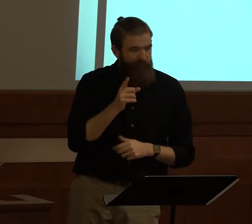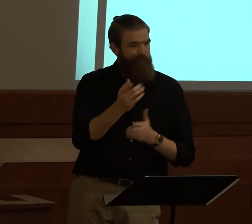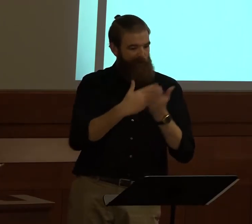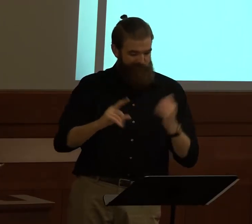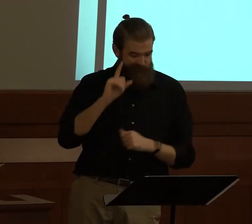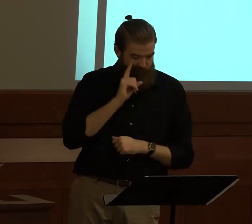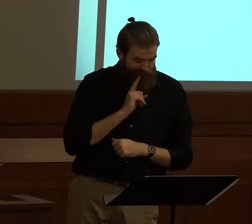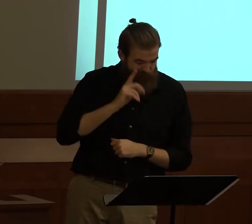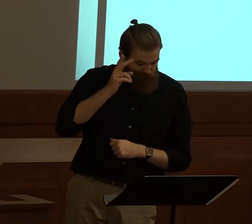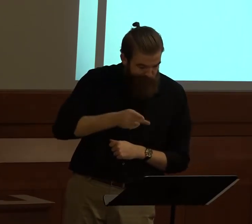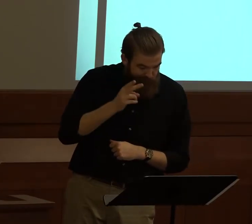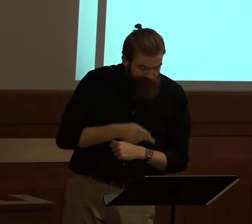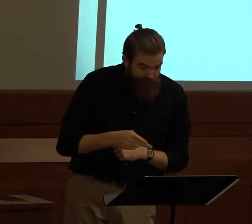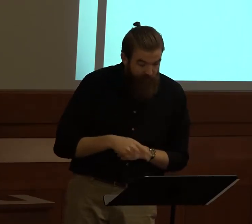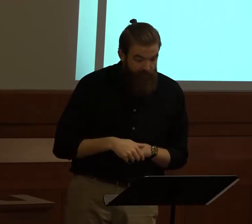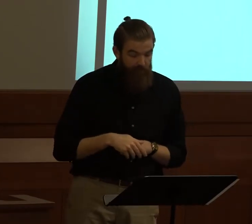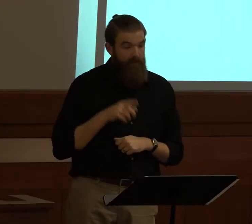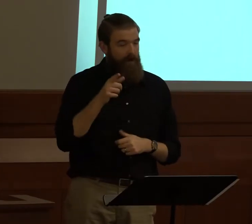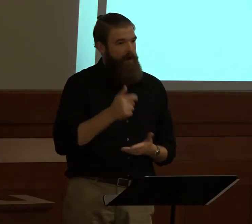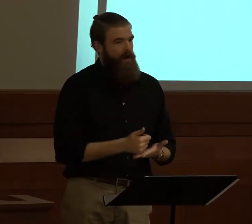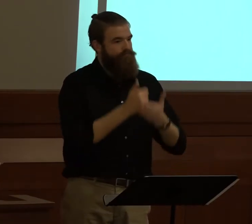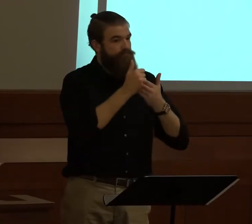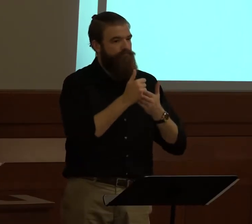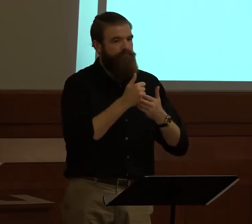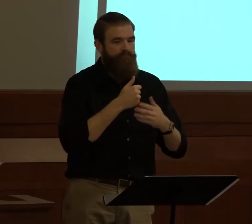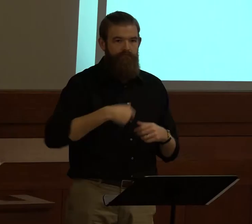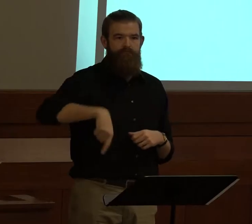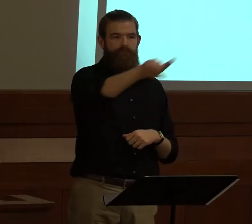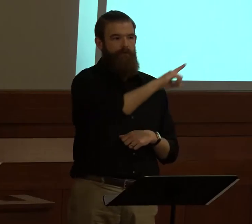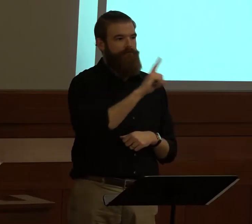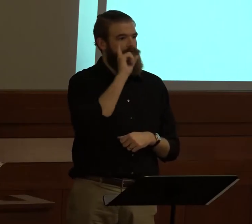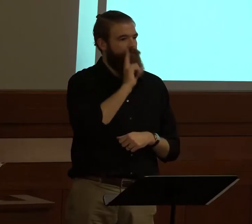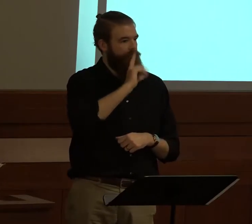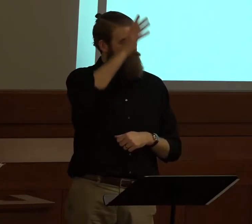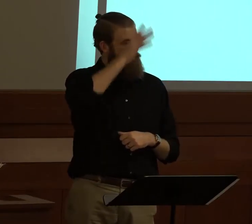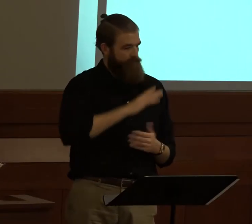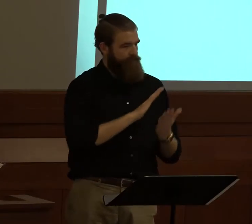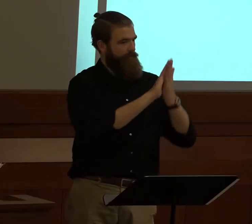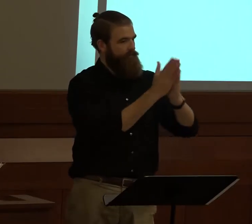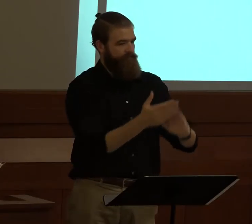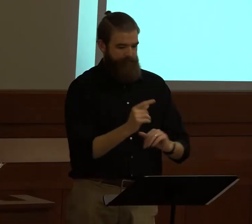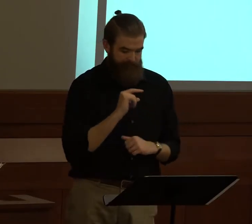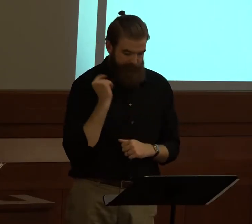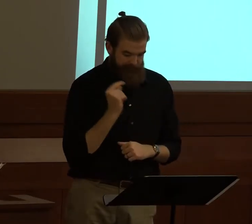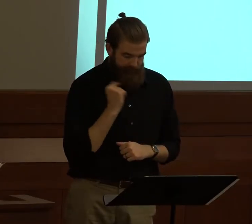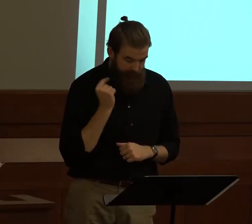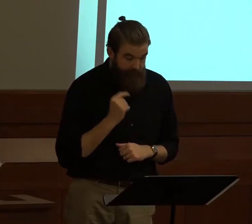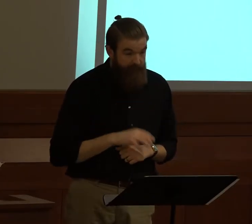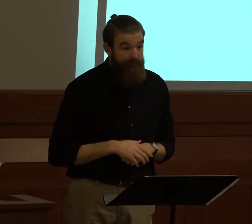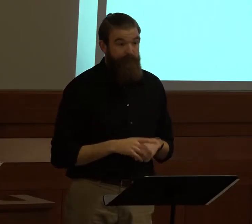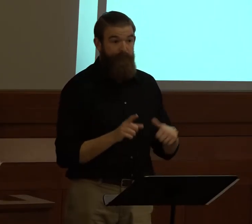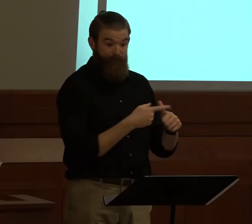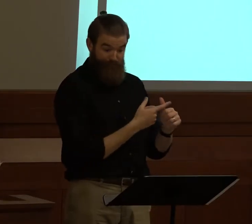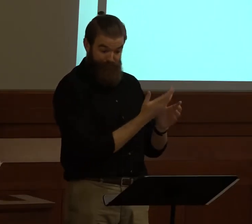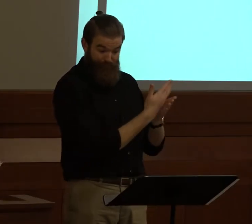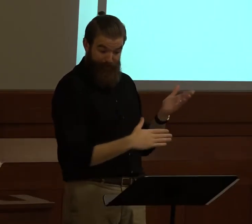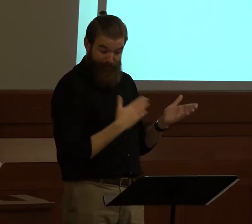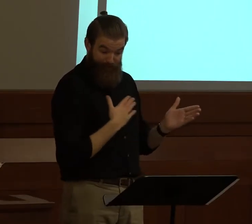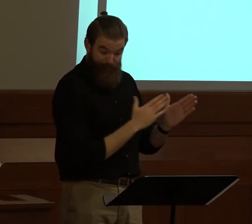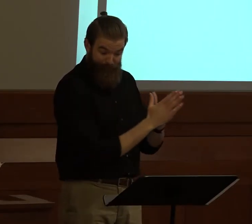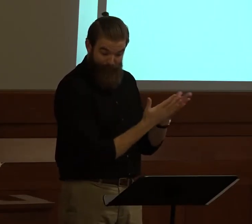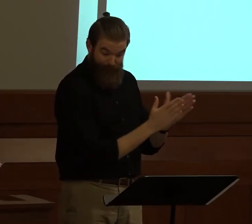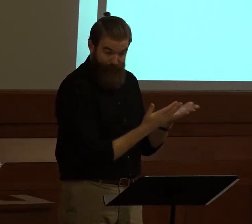before. The first part of my book, from which this chapter comes, will contain several chapters telling the stories of